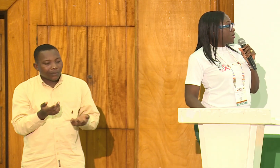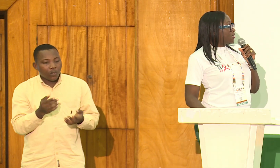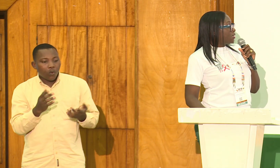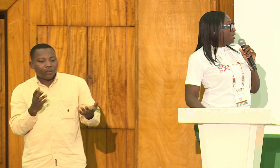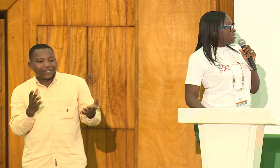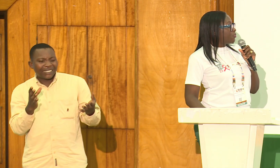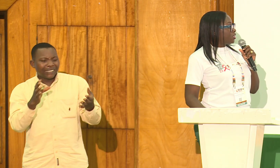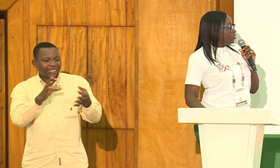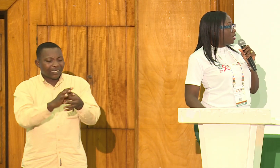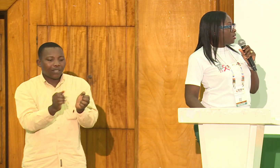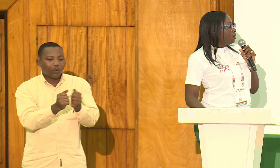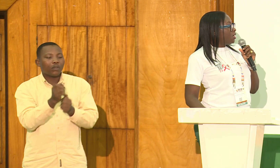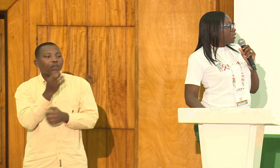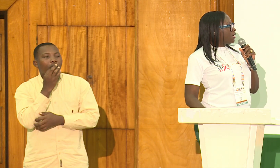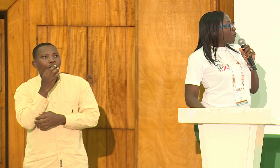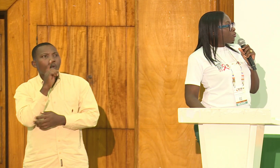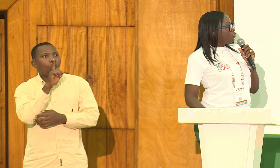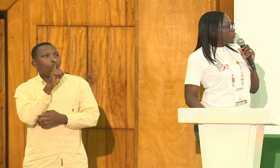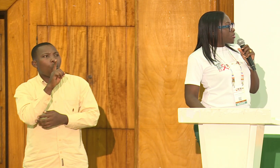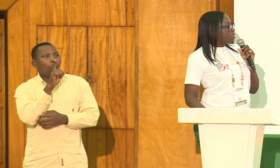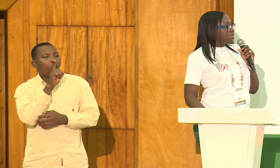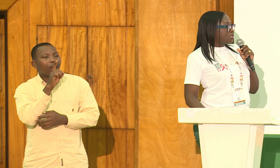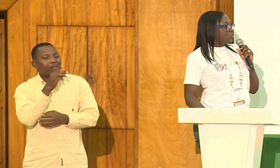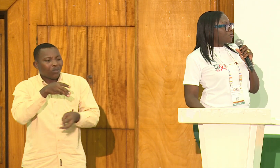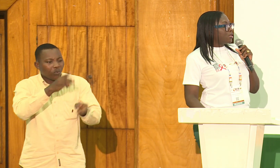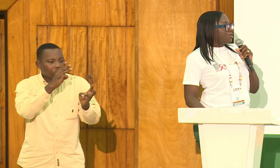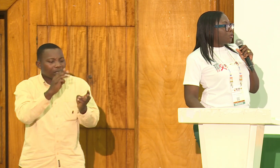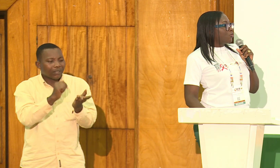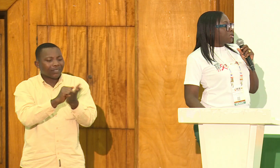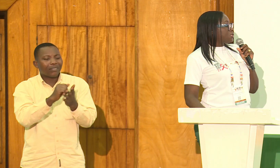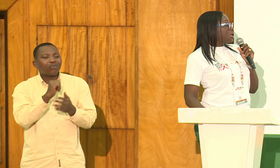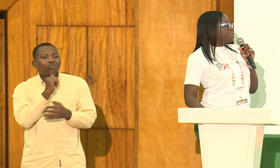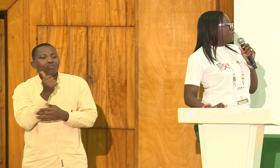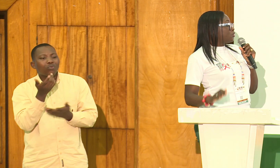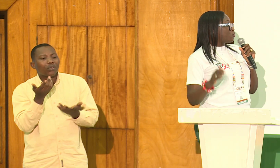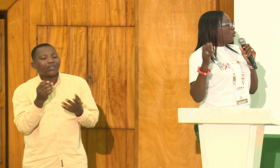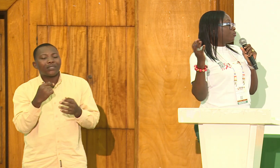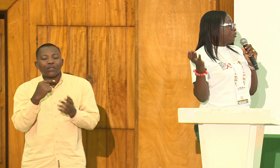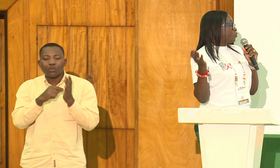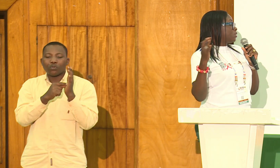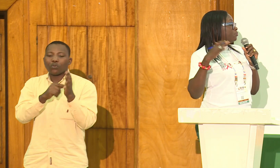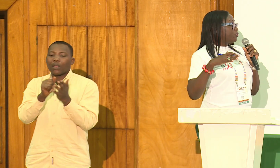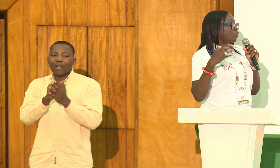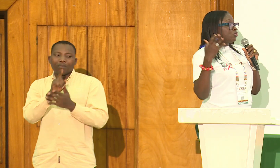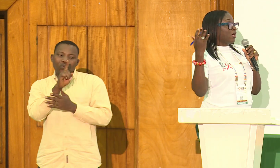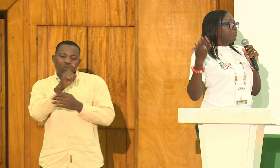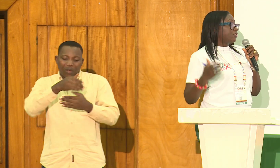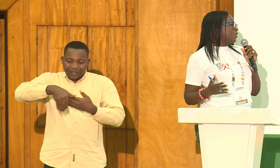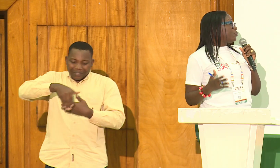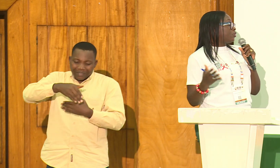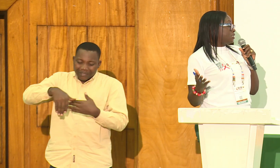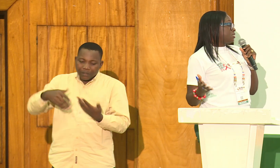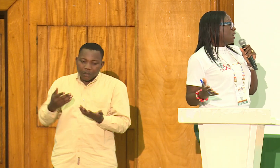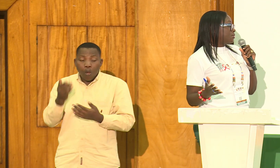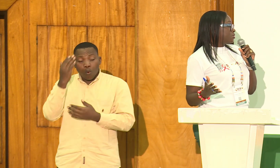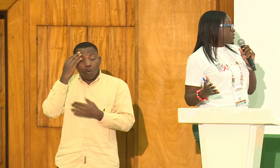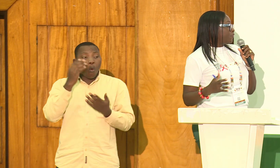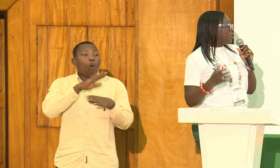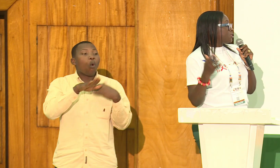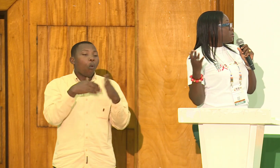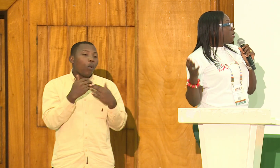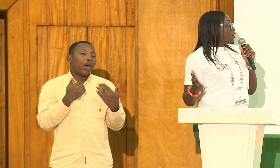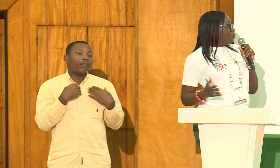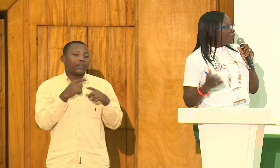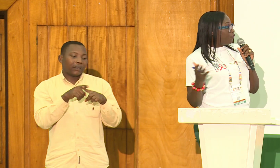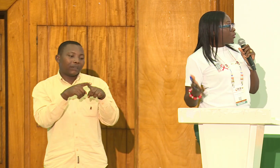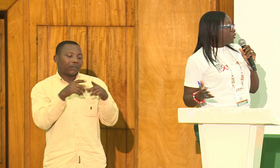a standardized measure that would not necessarily be one size fits all because we have different body types,